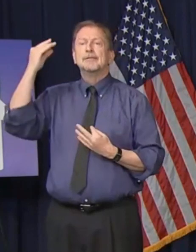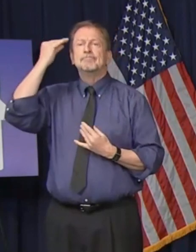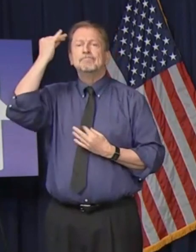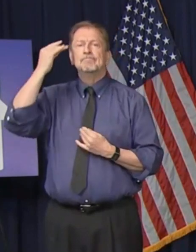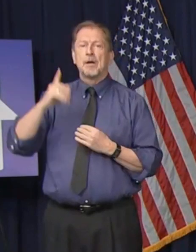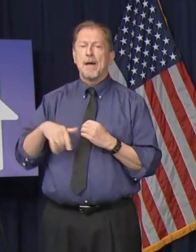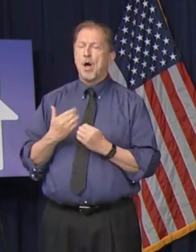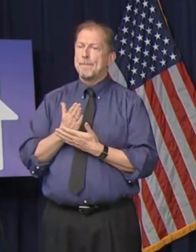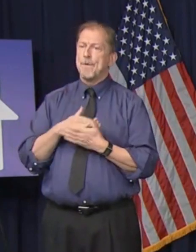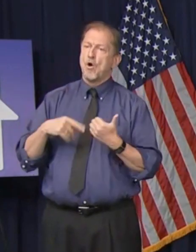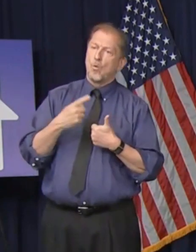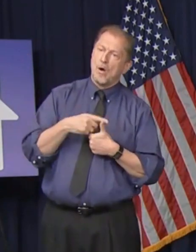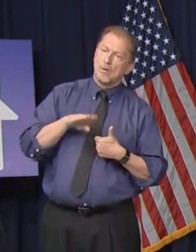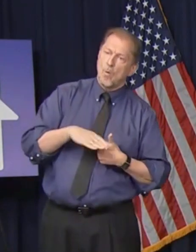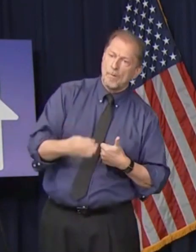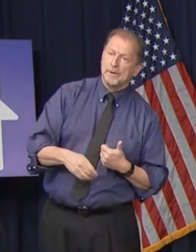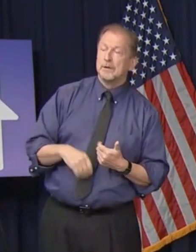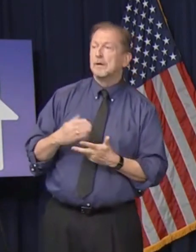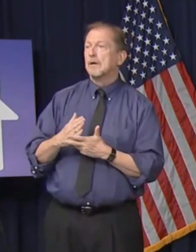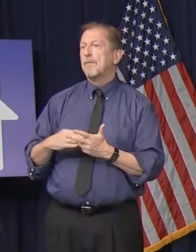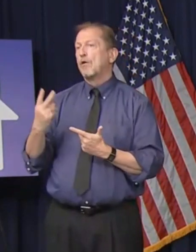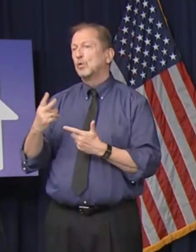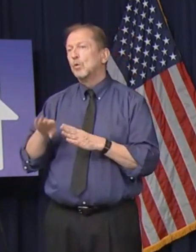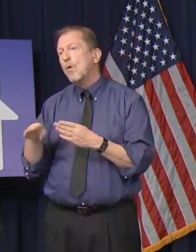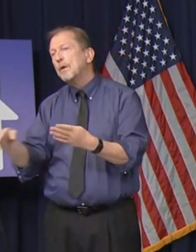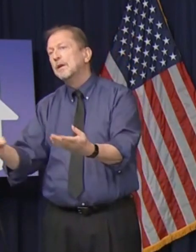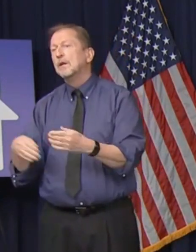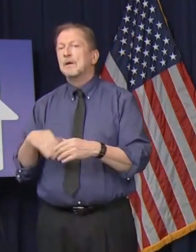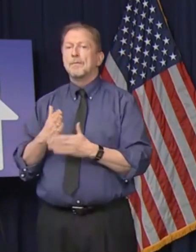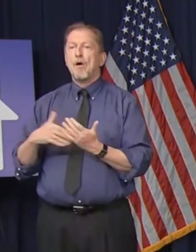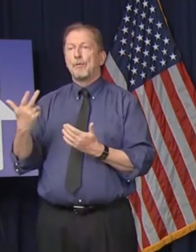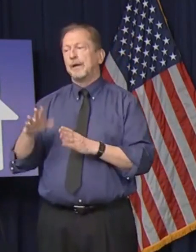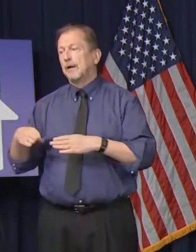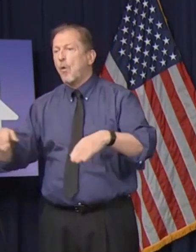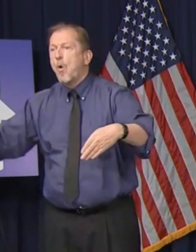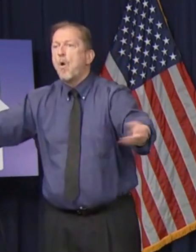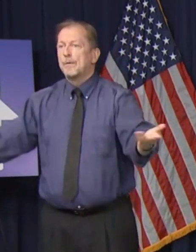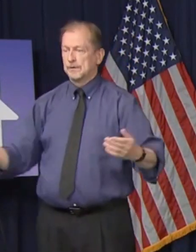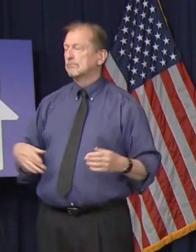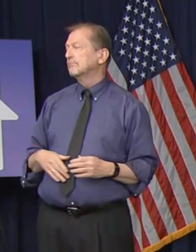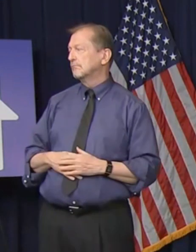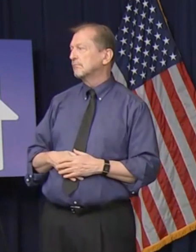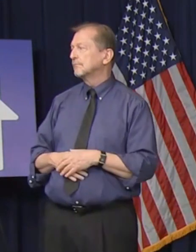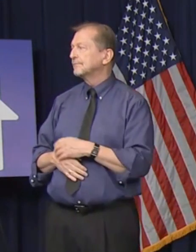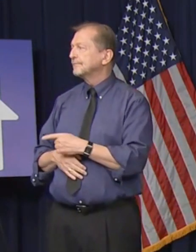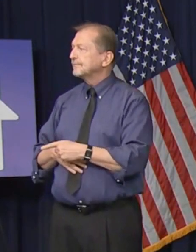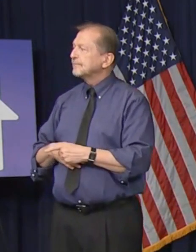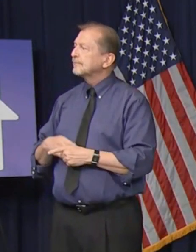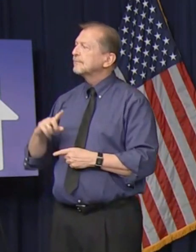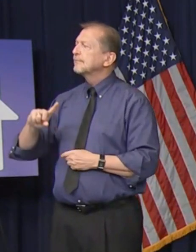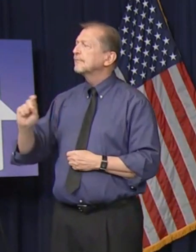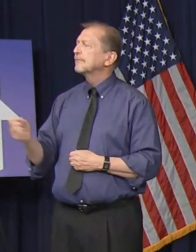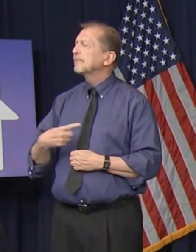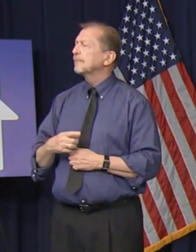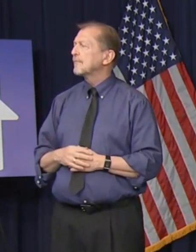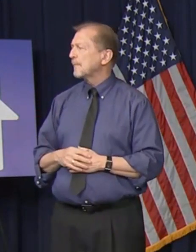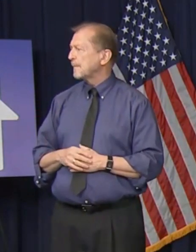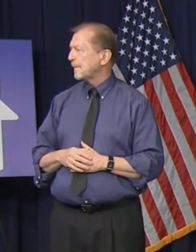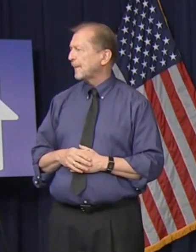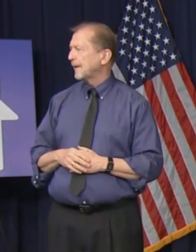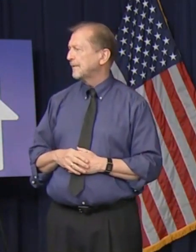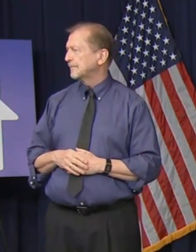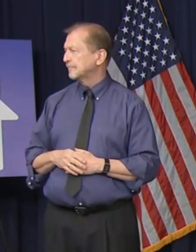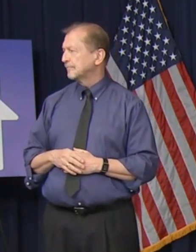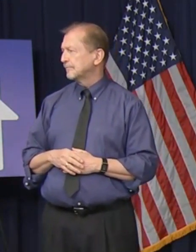of phases, and so we're going to be looking at each of these things with regard to those phases. Greg Bishop at the Center Square, what specific metric has